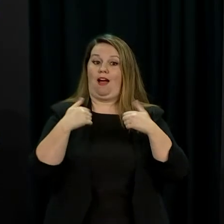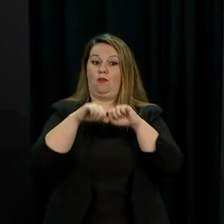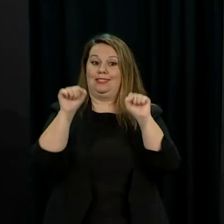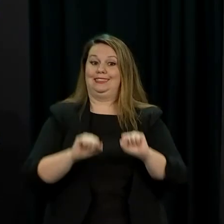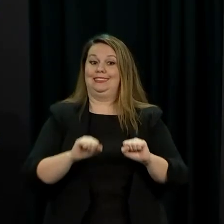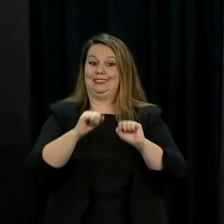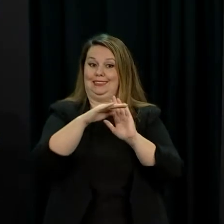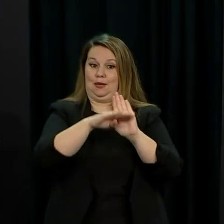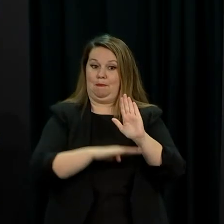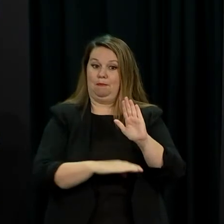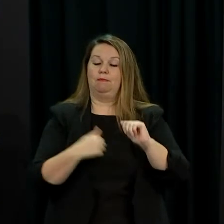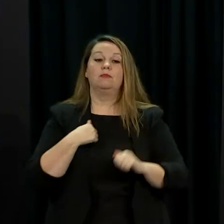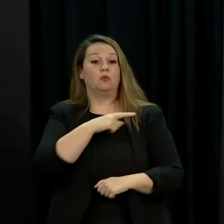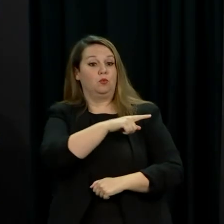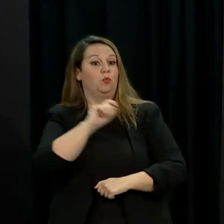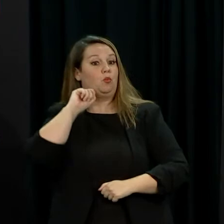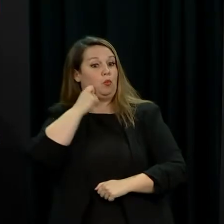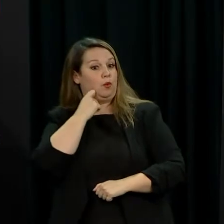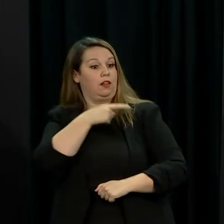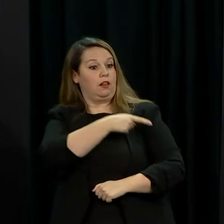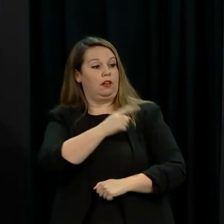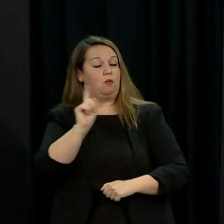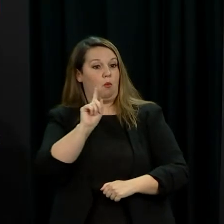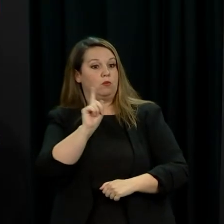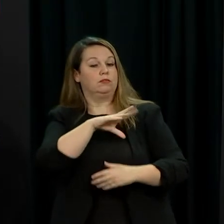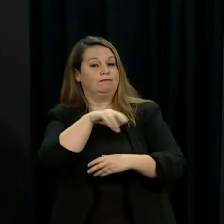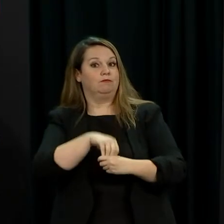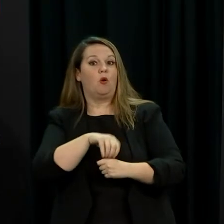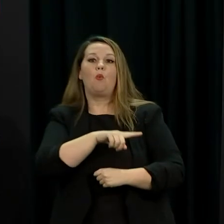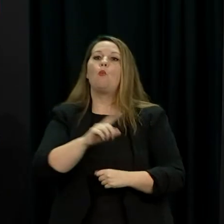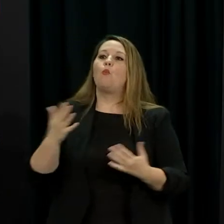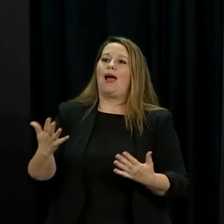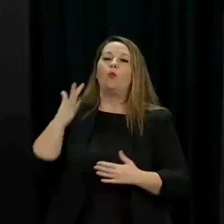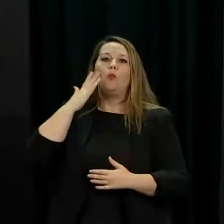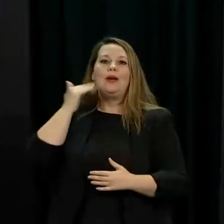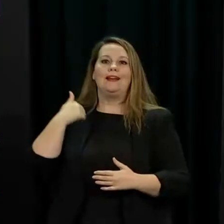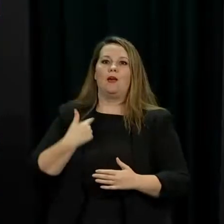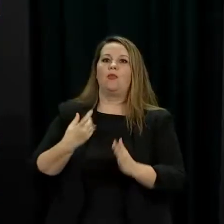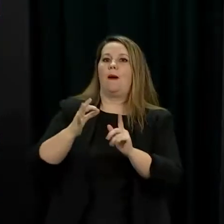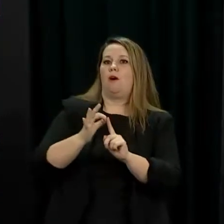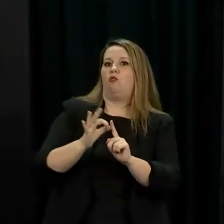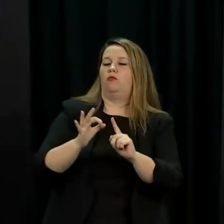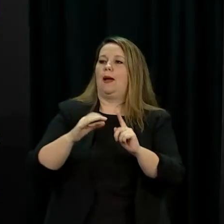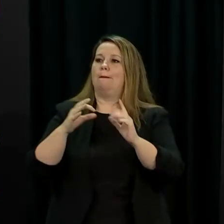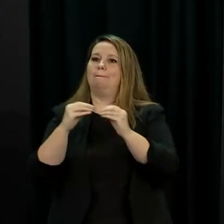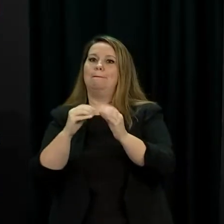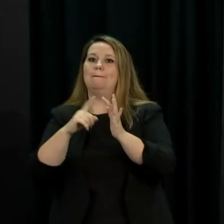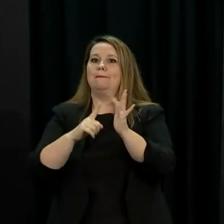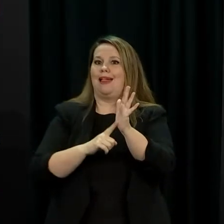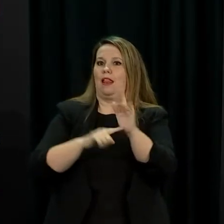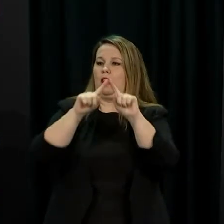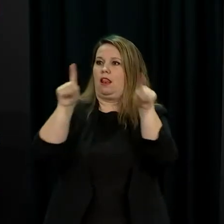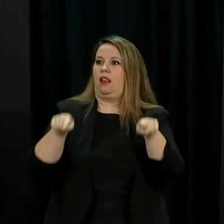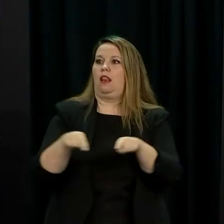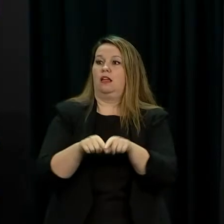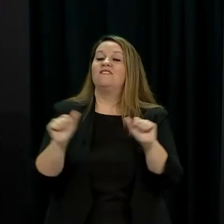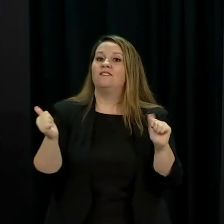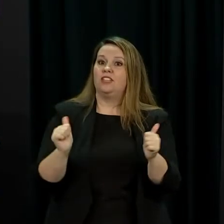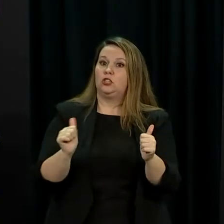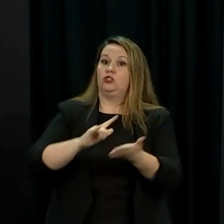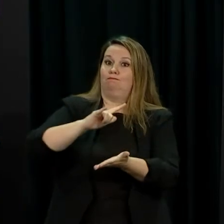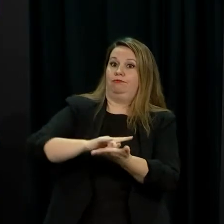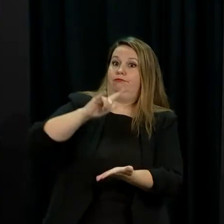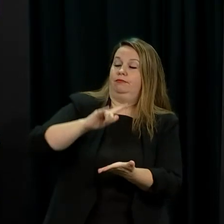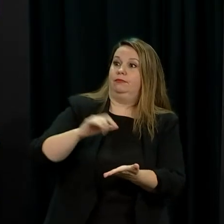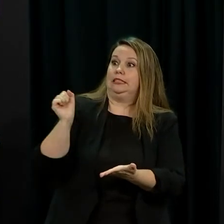new structures come into being once the Pai Ora Bill is passed, and they come into being from 1 July formally. So the Ministry of